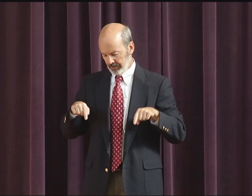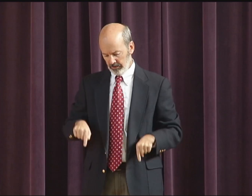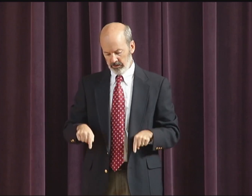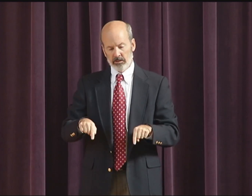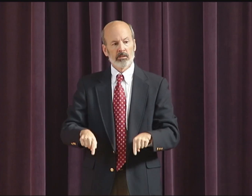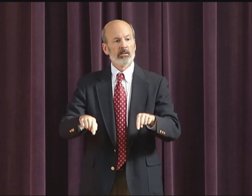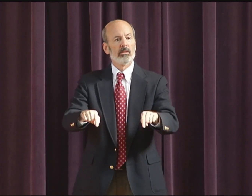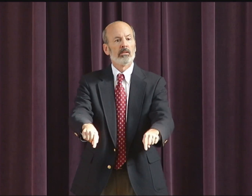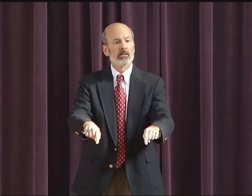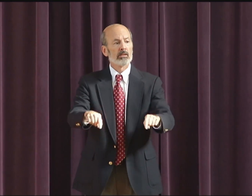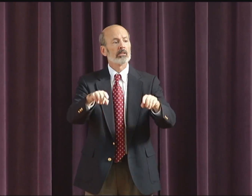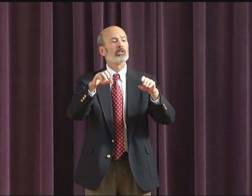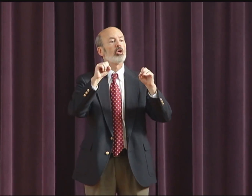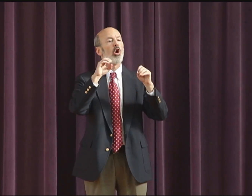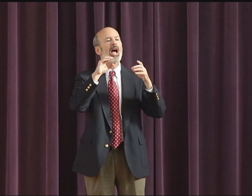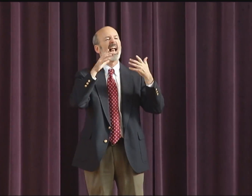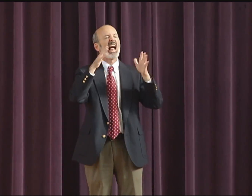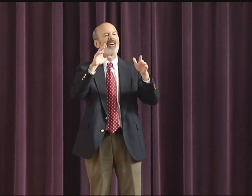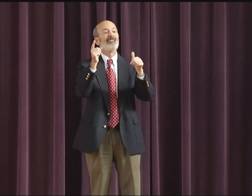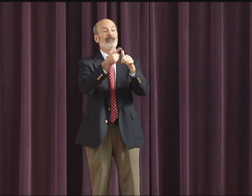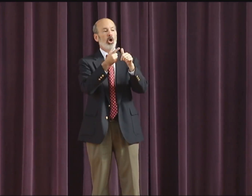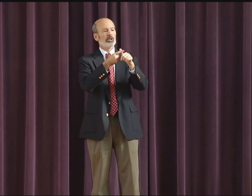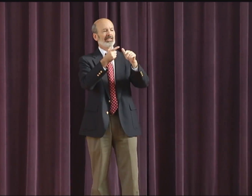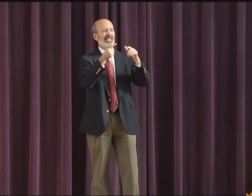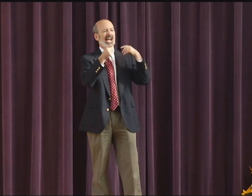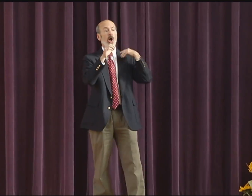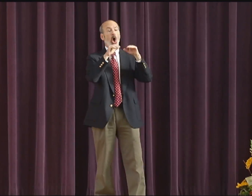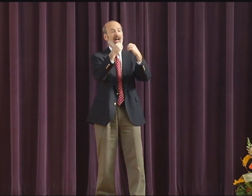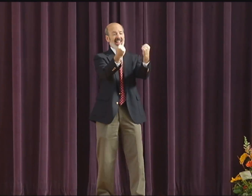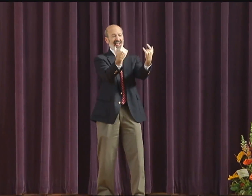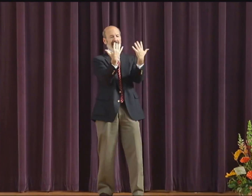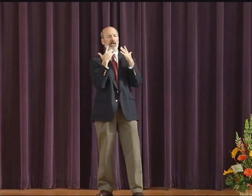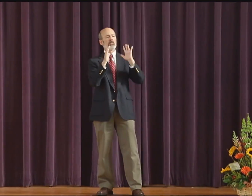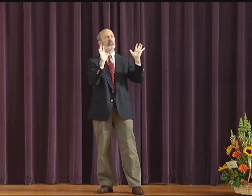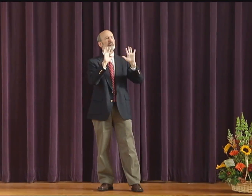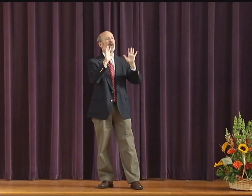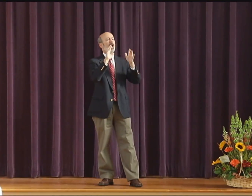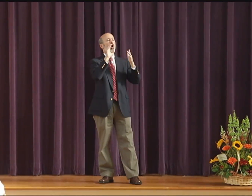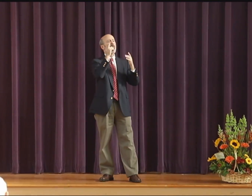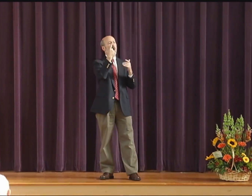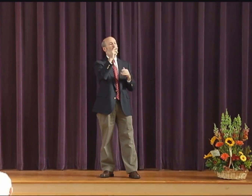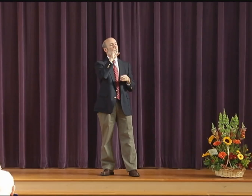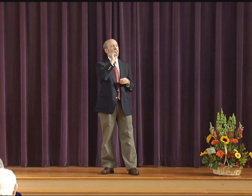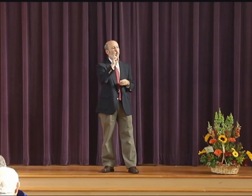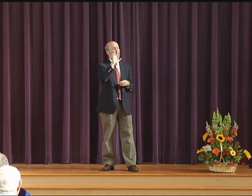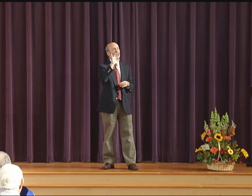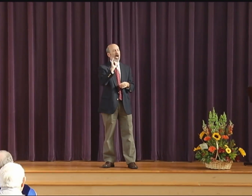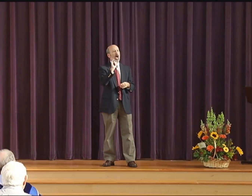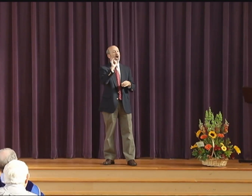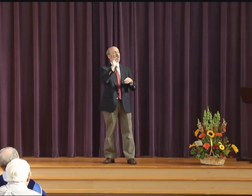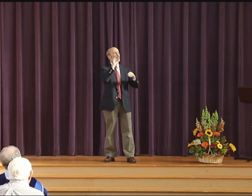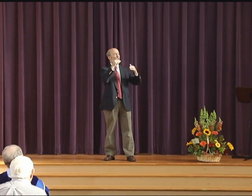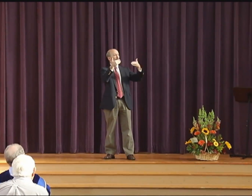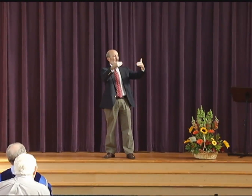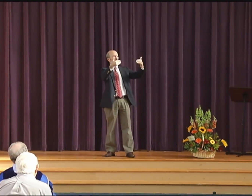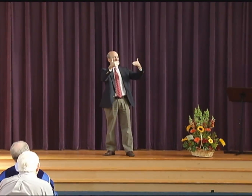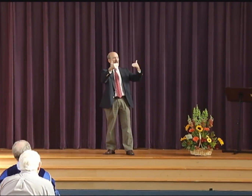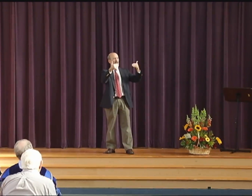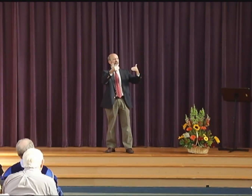steps, probably be using all of them. So make sure that you come up here and stand, and we'll do it row by row.